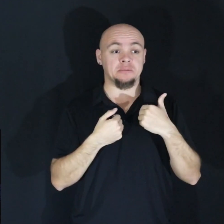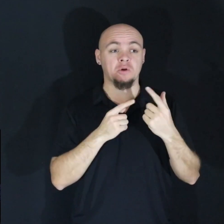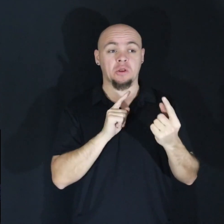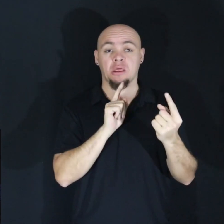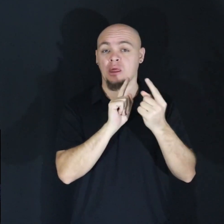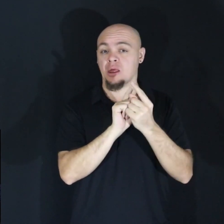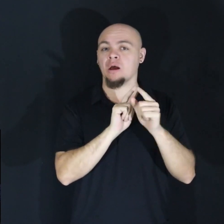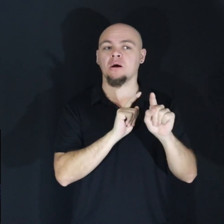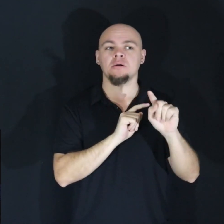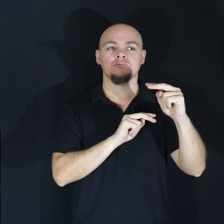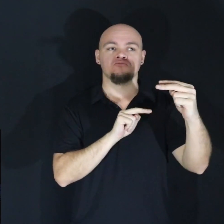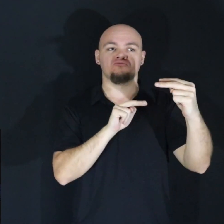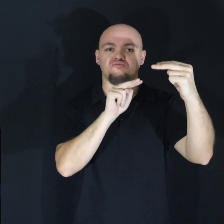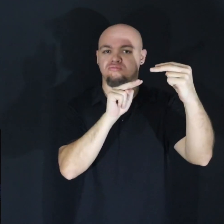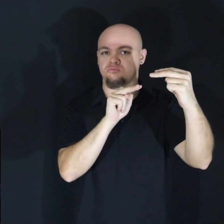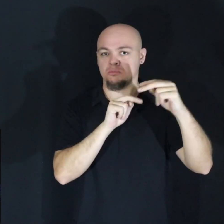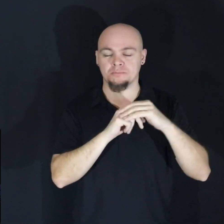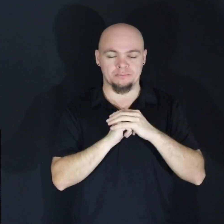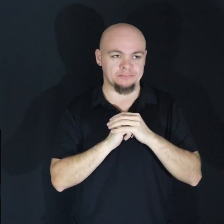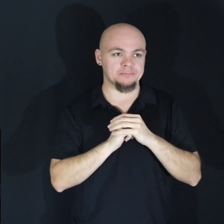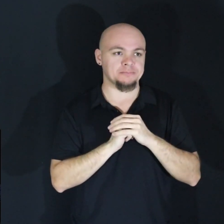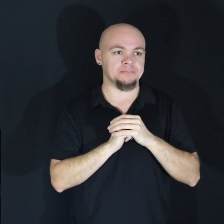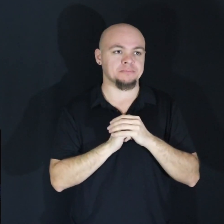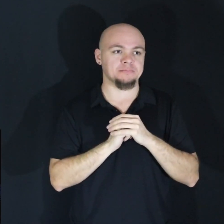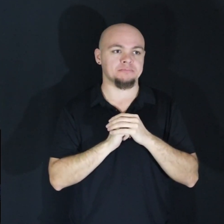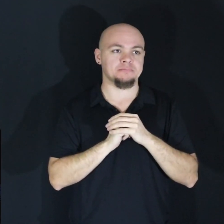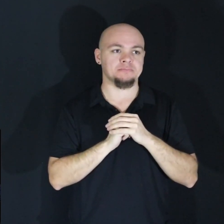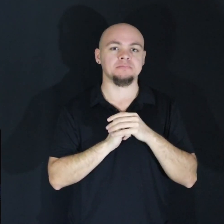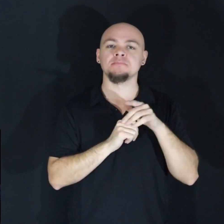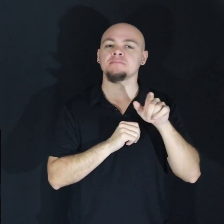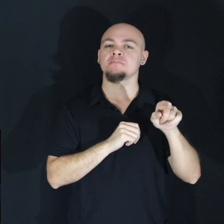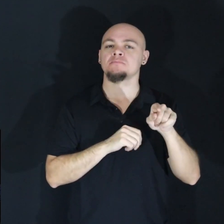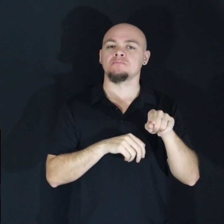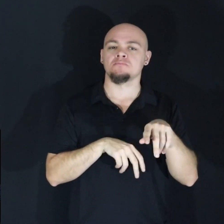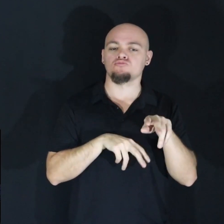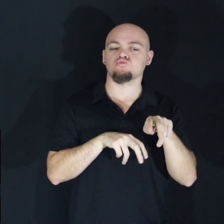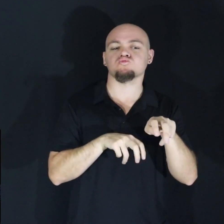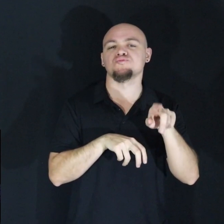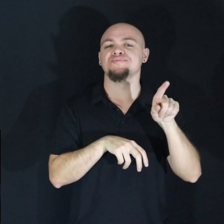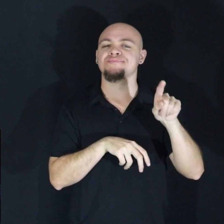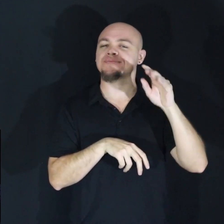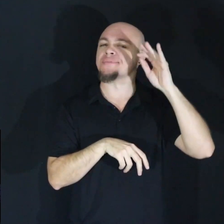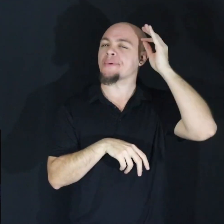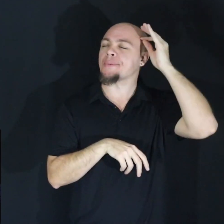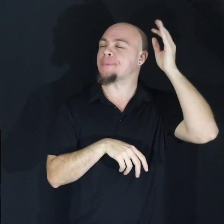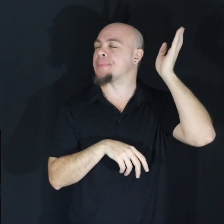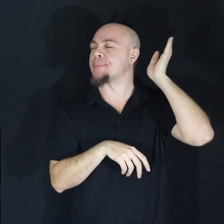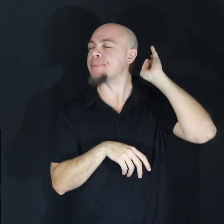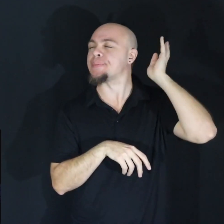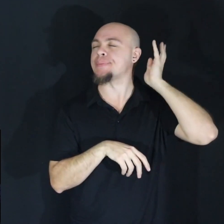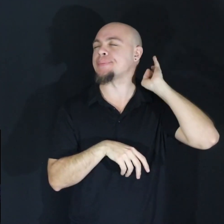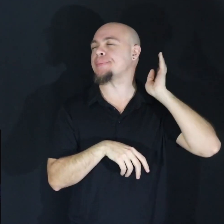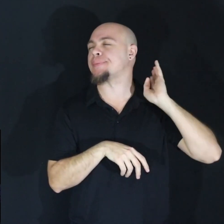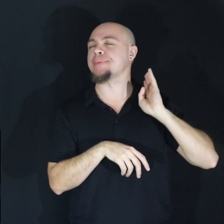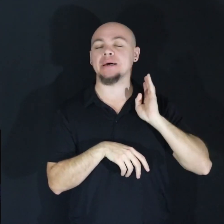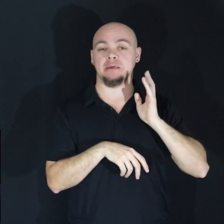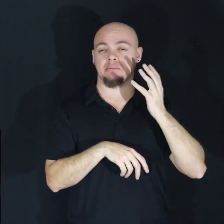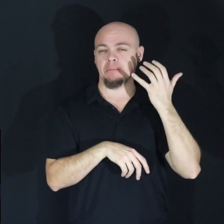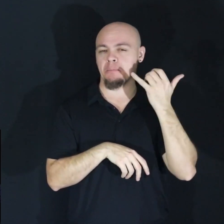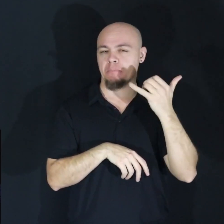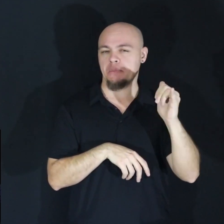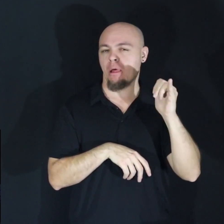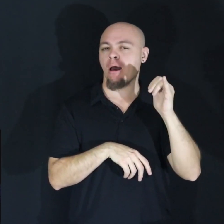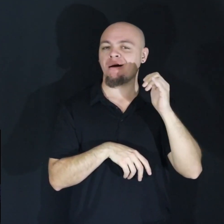eyes with me. She walked towards me with her strawberry blonde mane blowing in the wind, and her